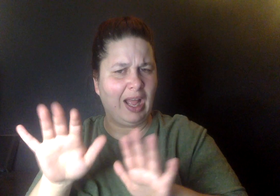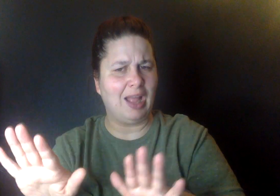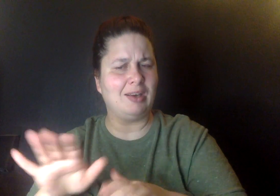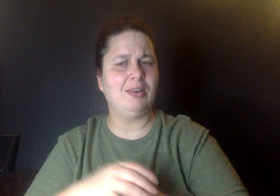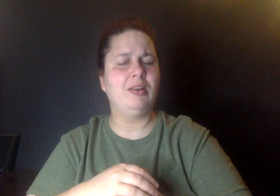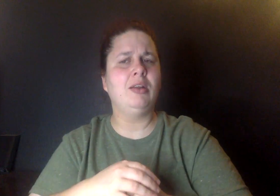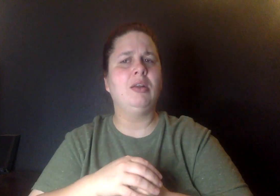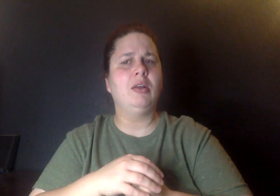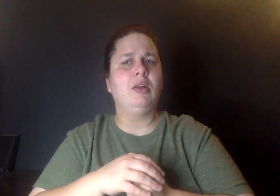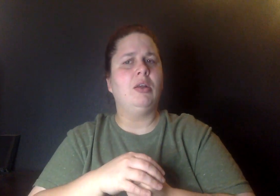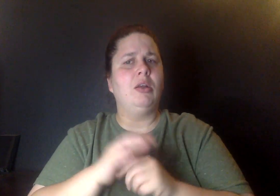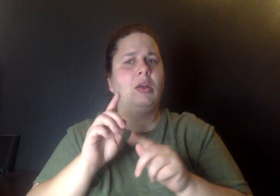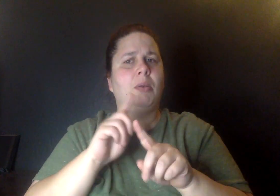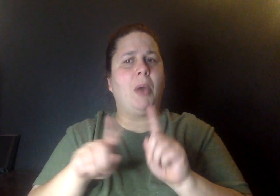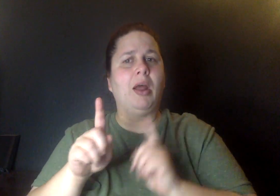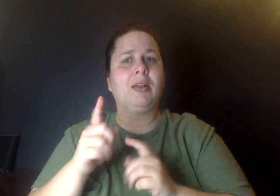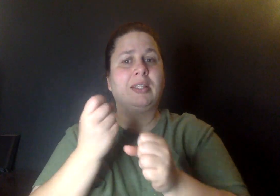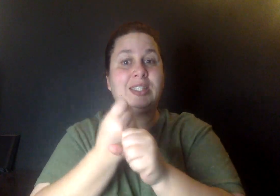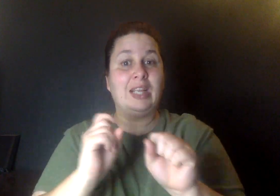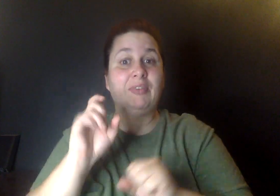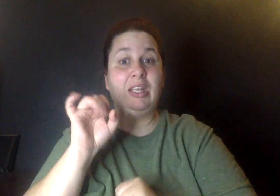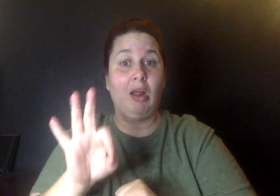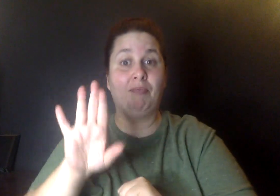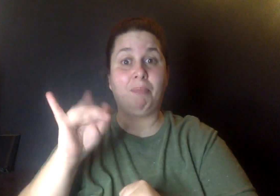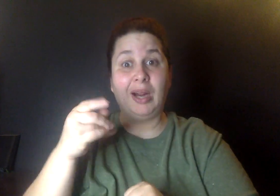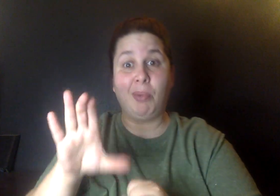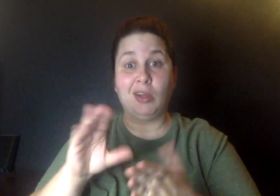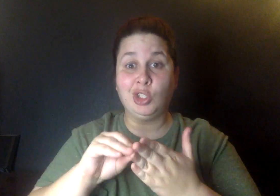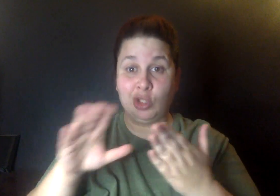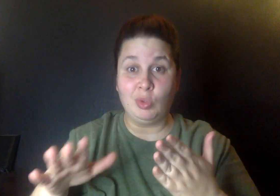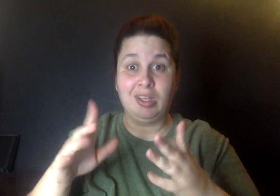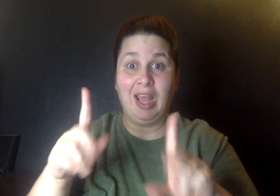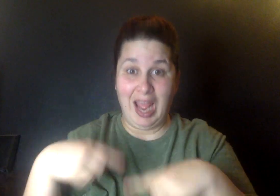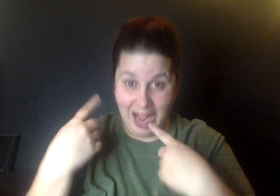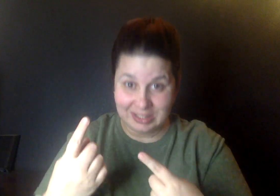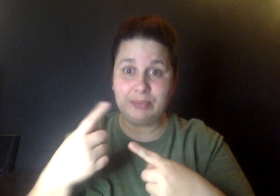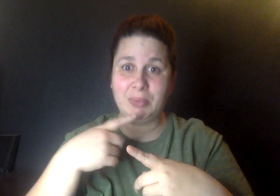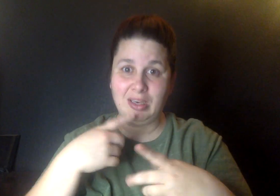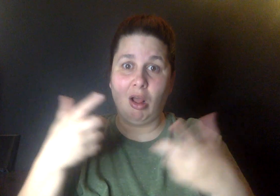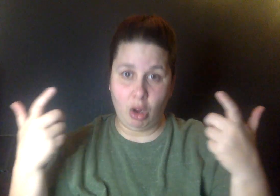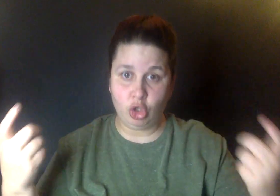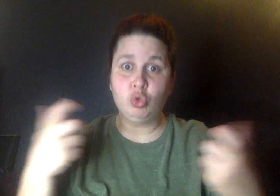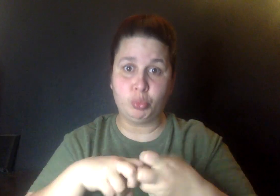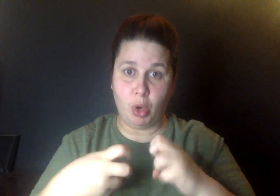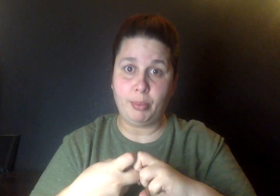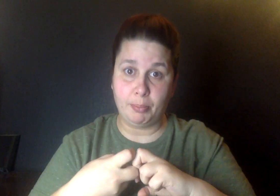that. But the safety of bypass students has been a huge problem.